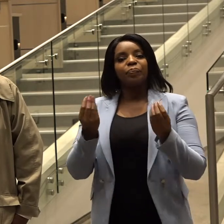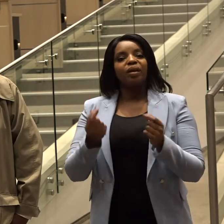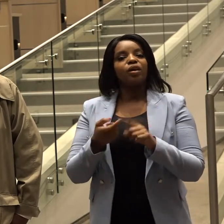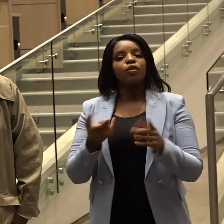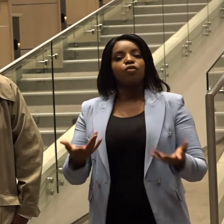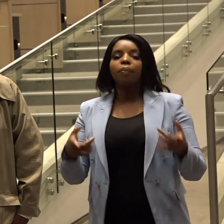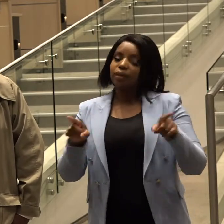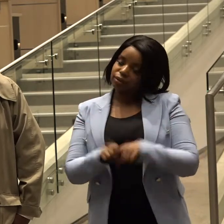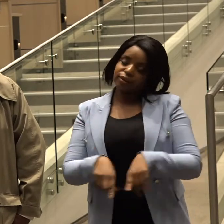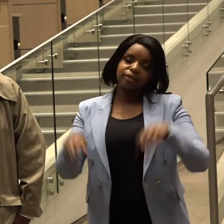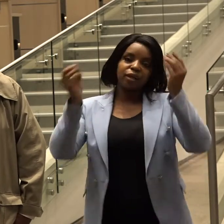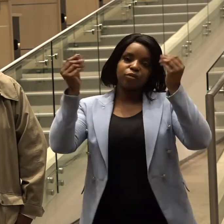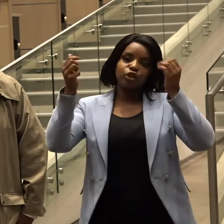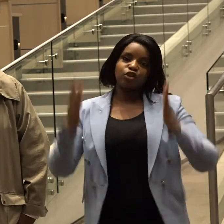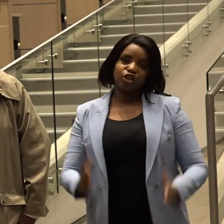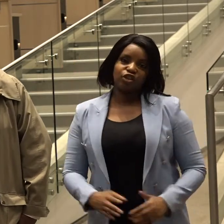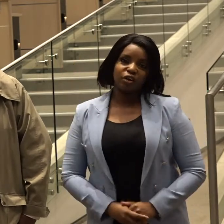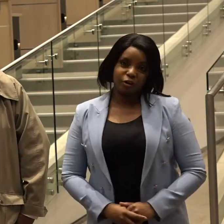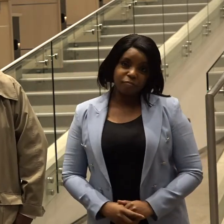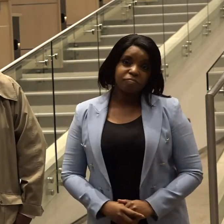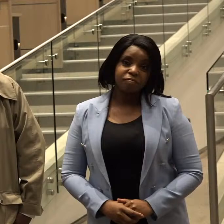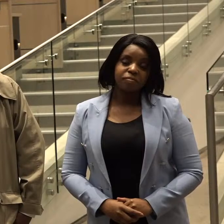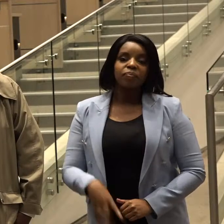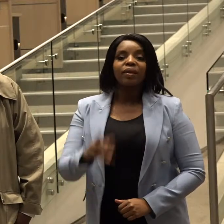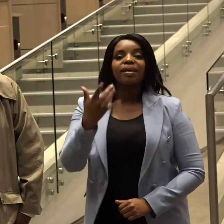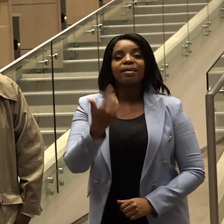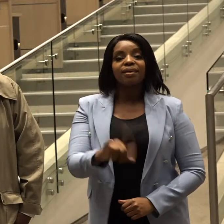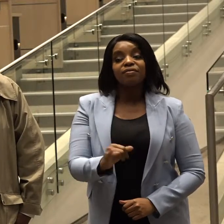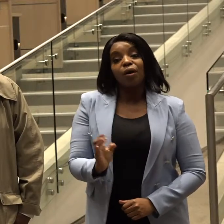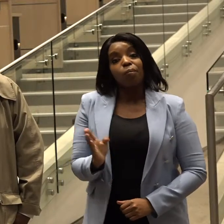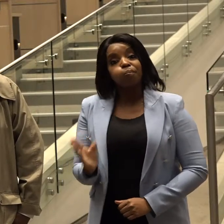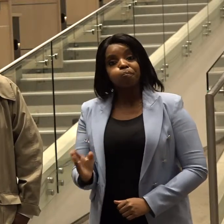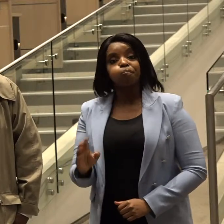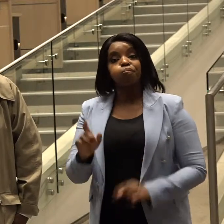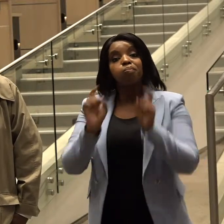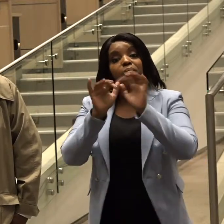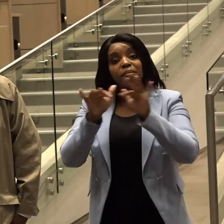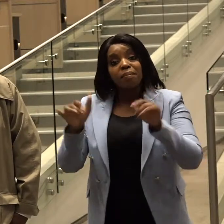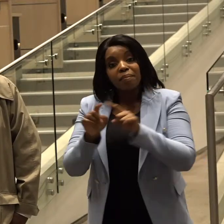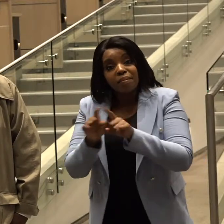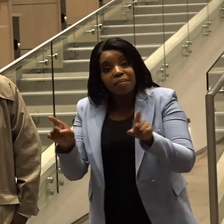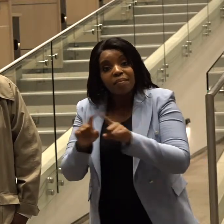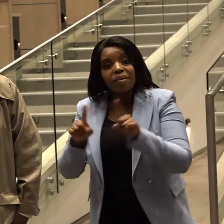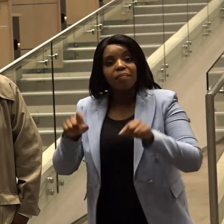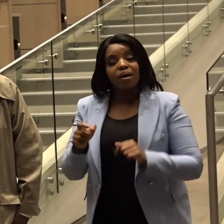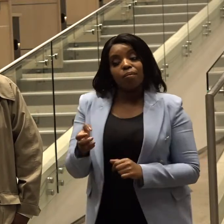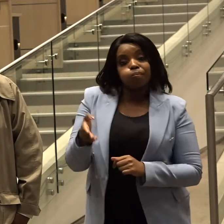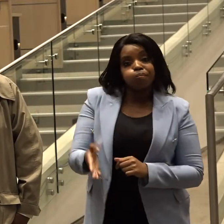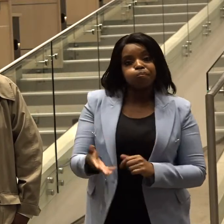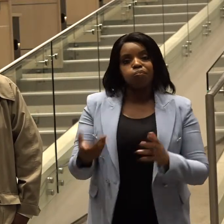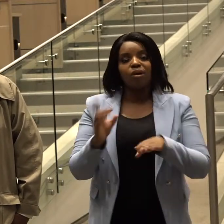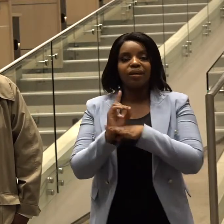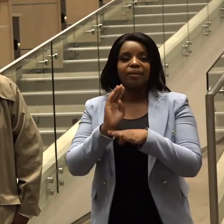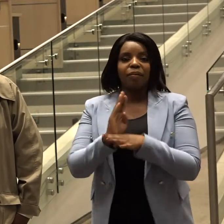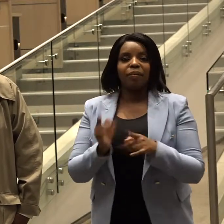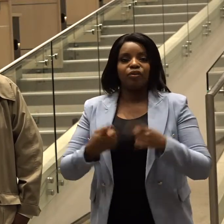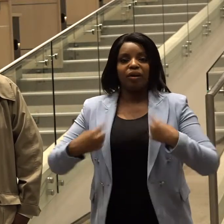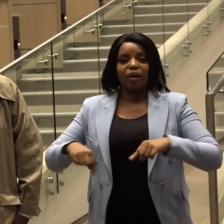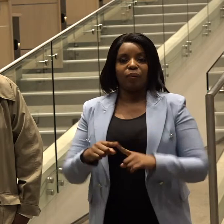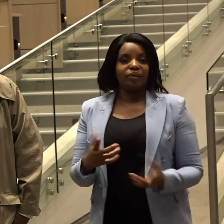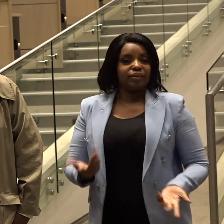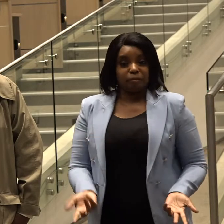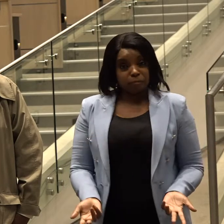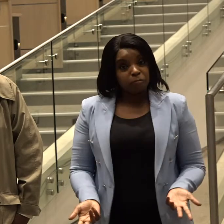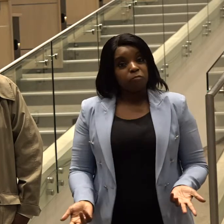same treasure so if Railway finds those people we never we to have them on database if you want to you guilty